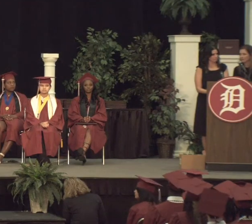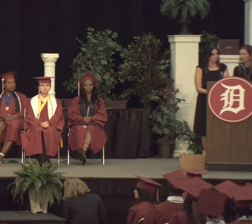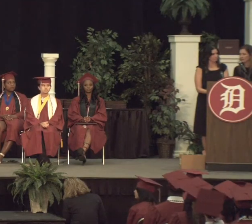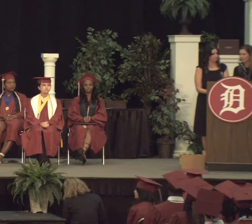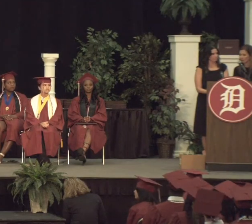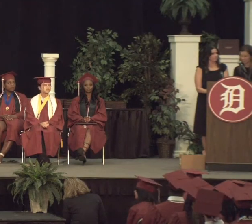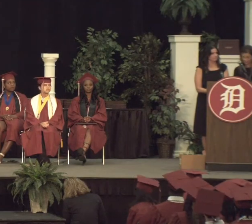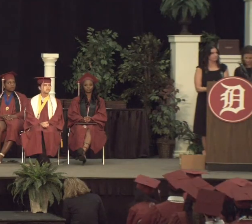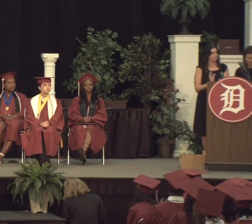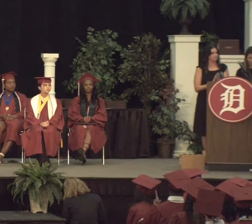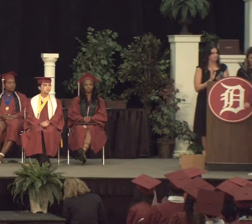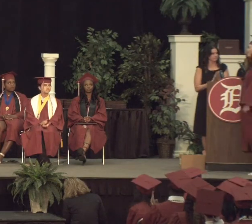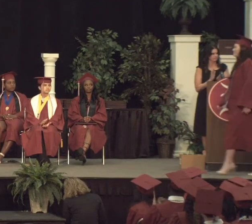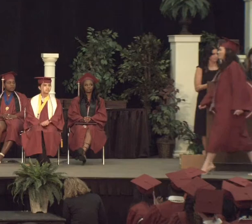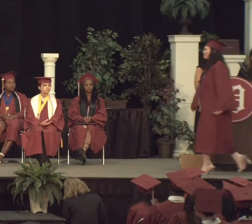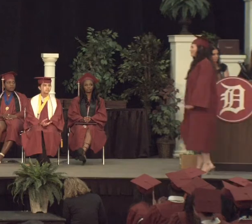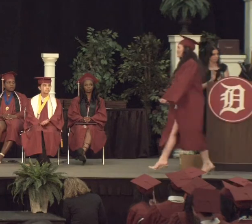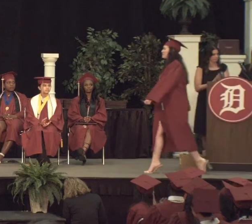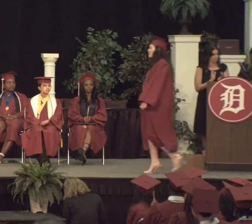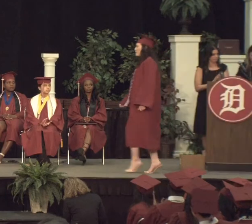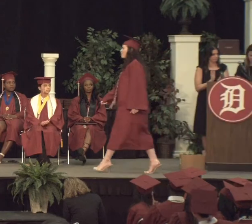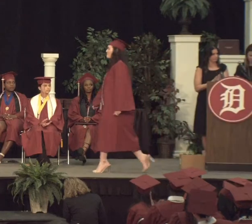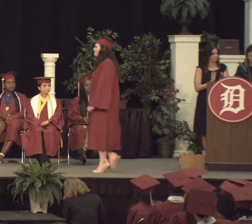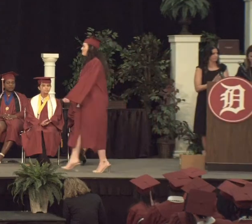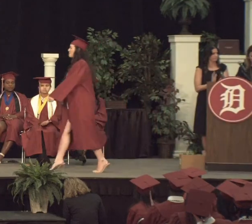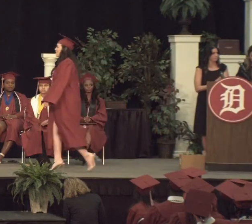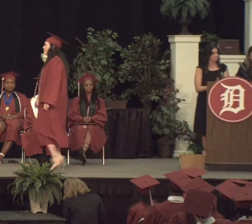Madison DeFrisco.